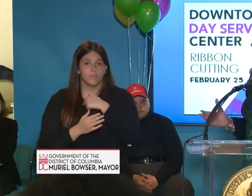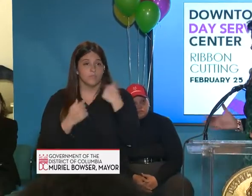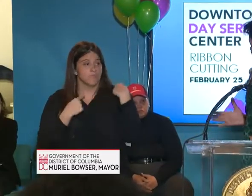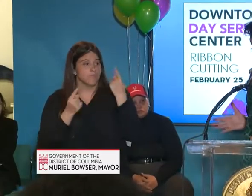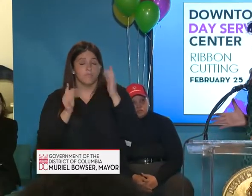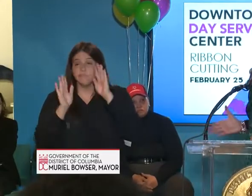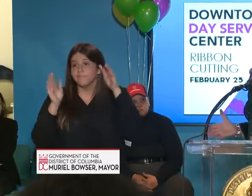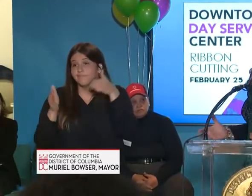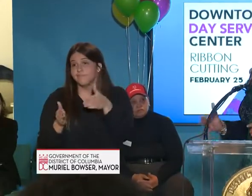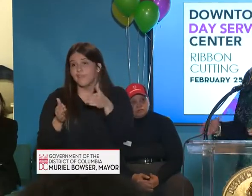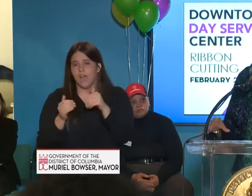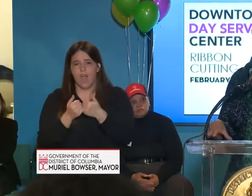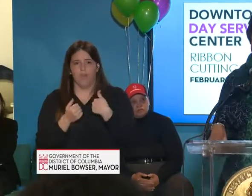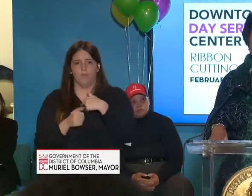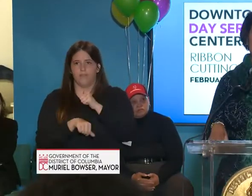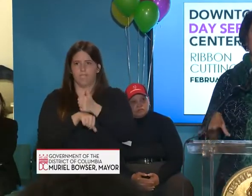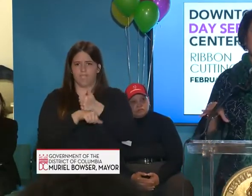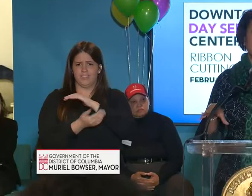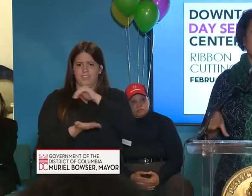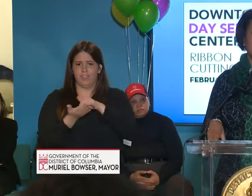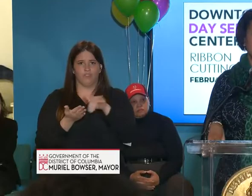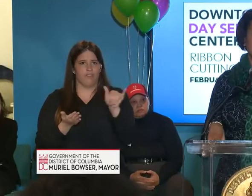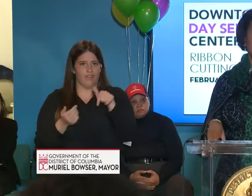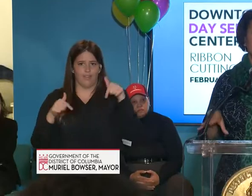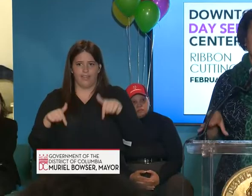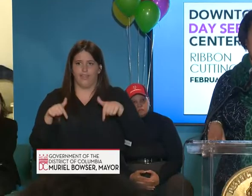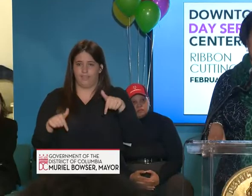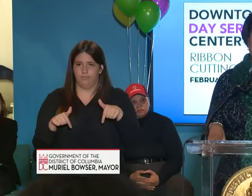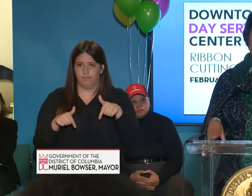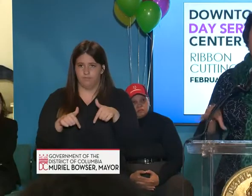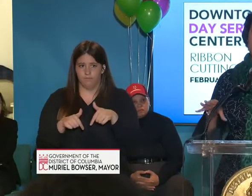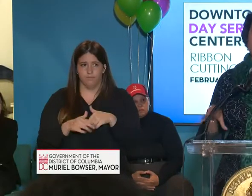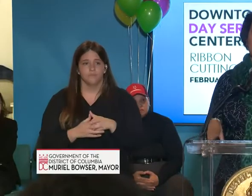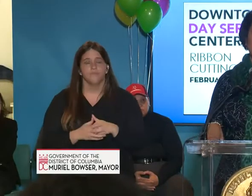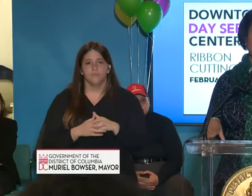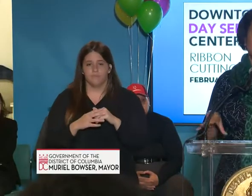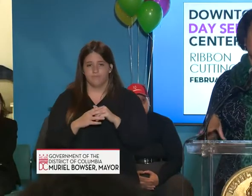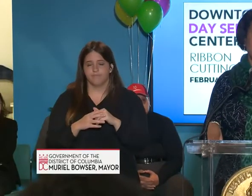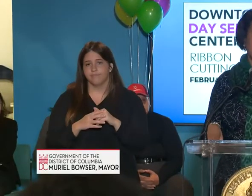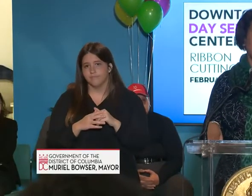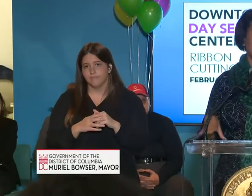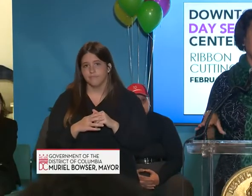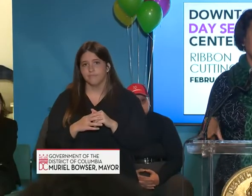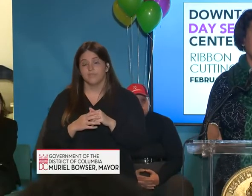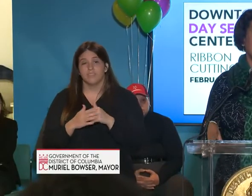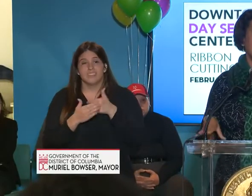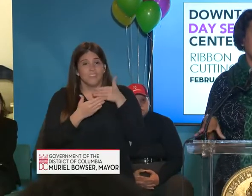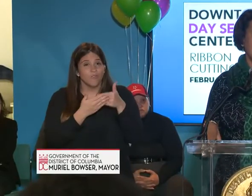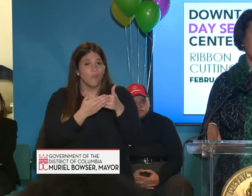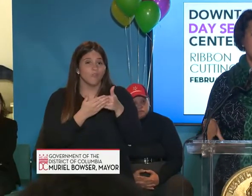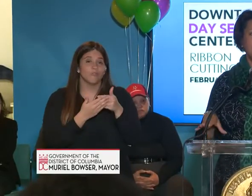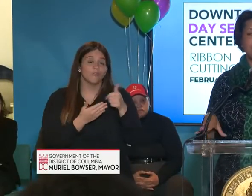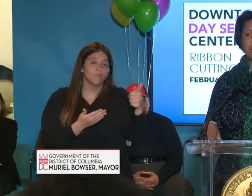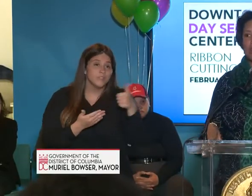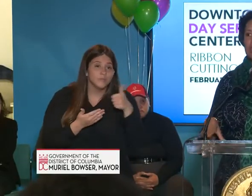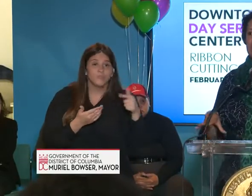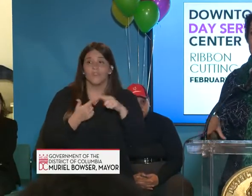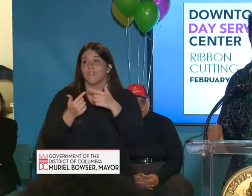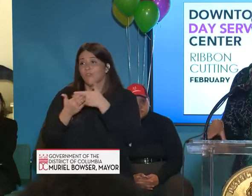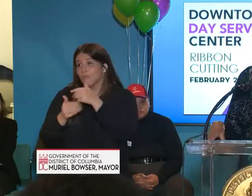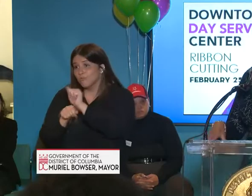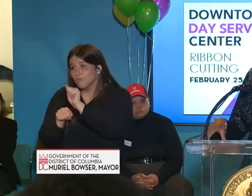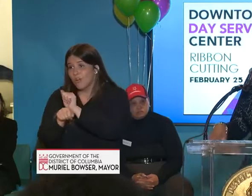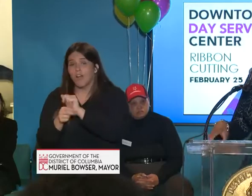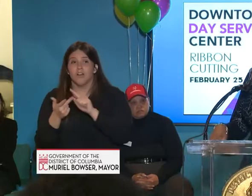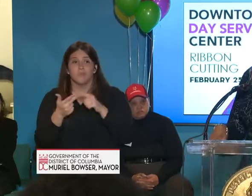focused on how we could have a center like this, close to transit, close to jobs, close